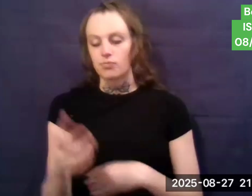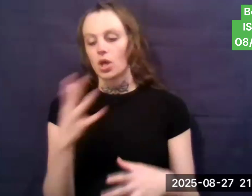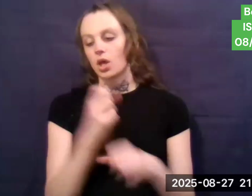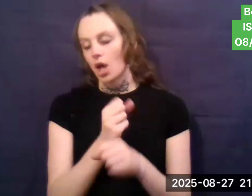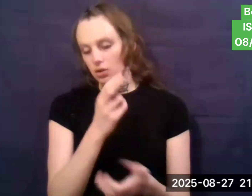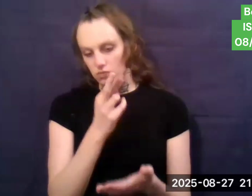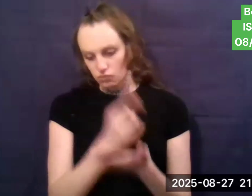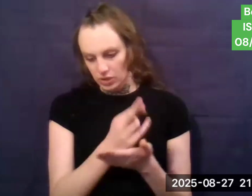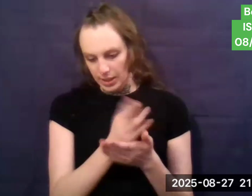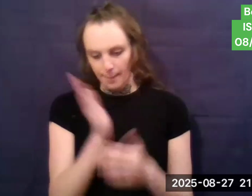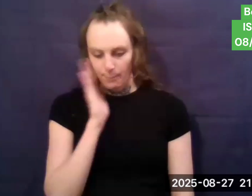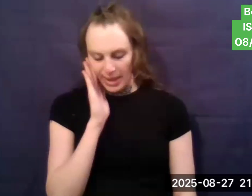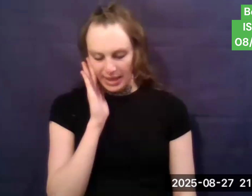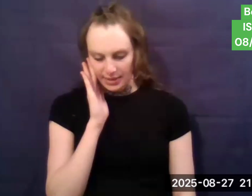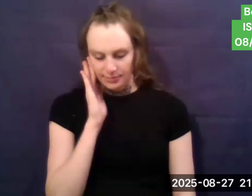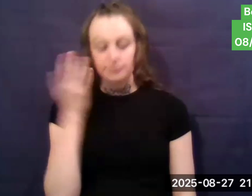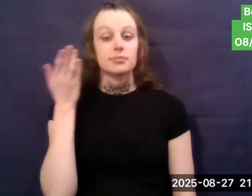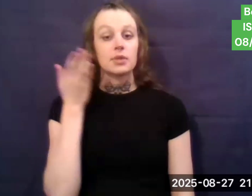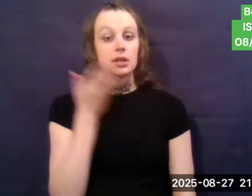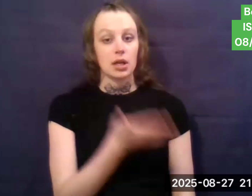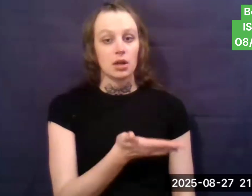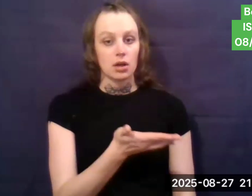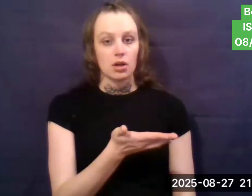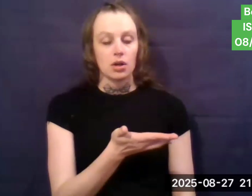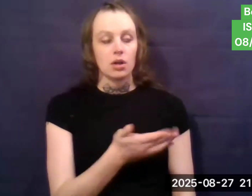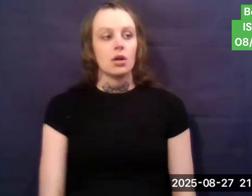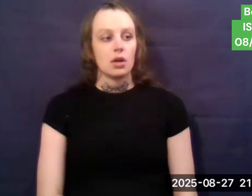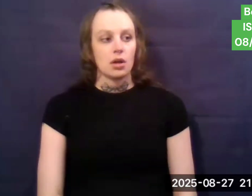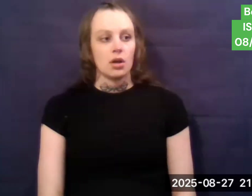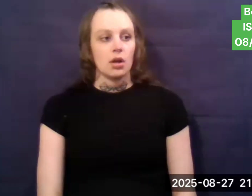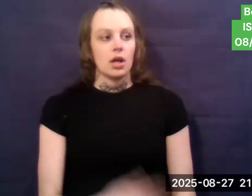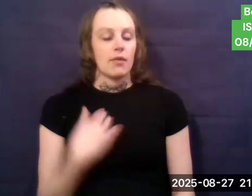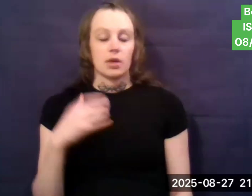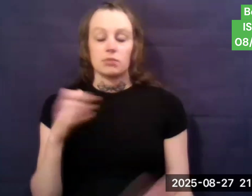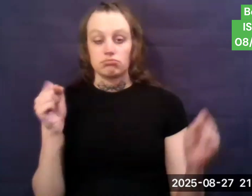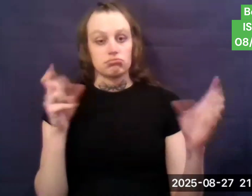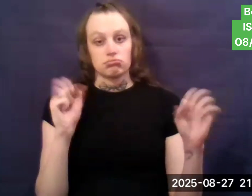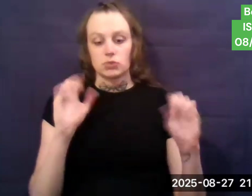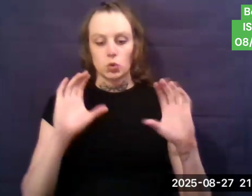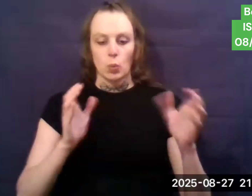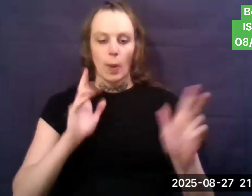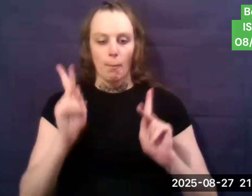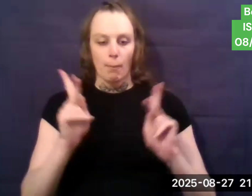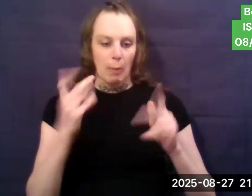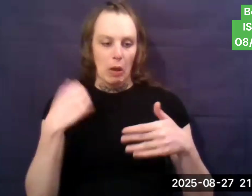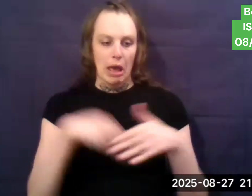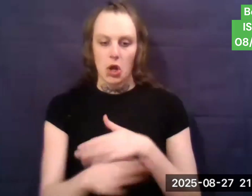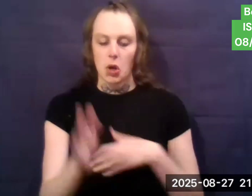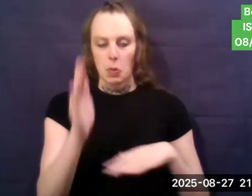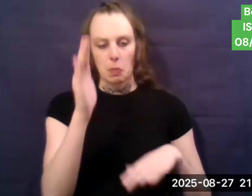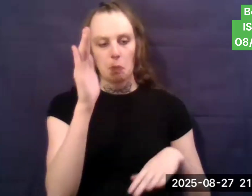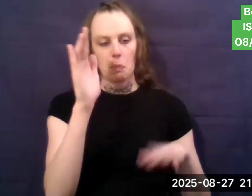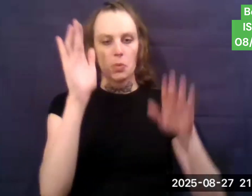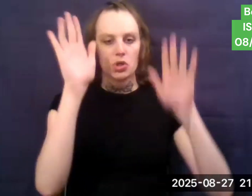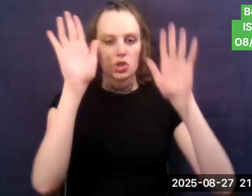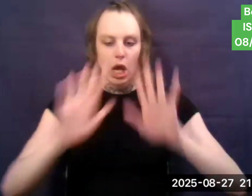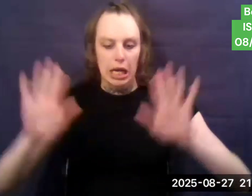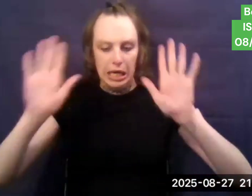I was in there, there was this amazing group of people that came in every Sunday night from an AA group here